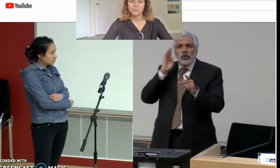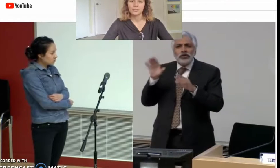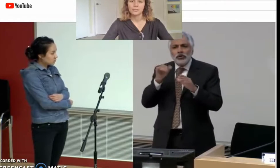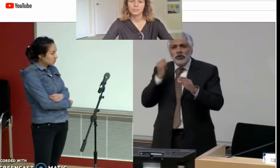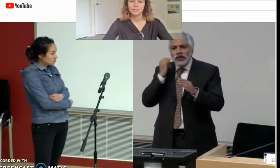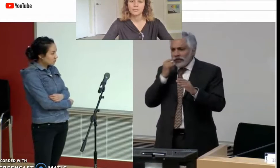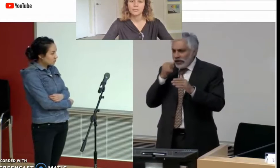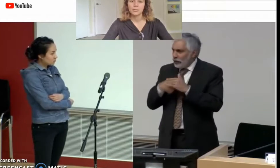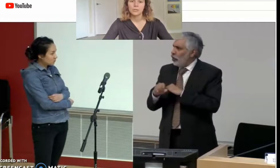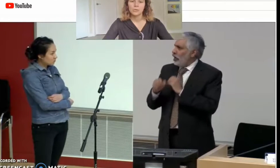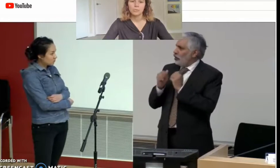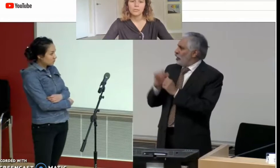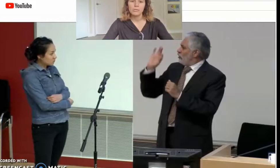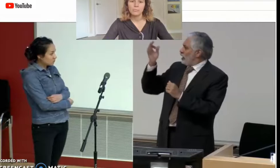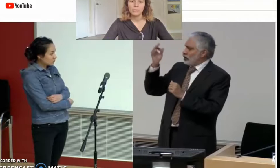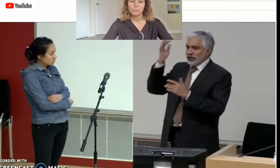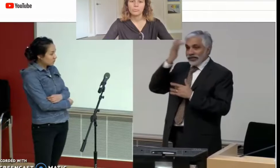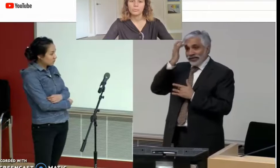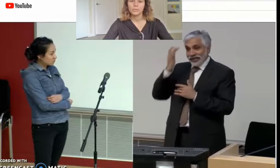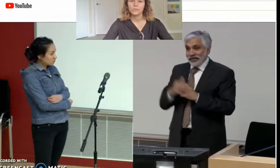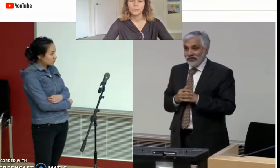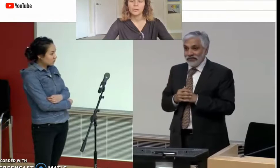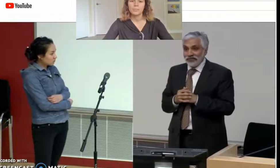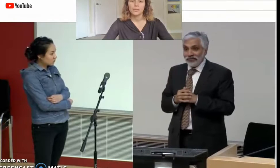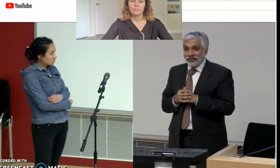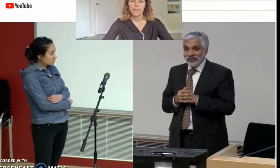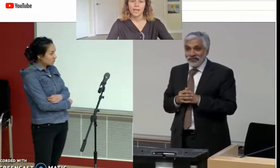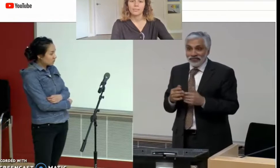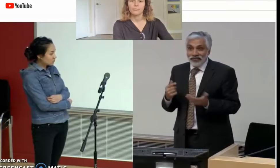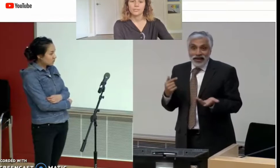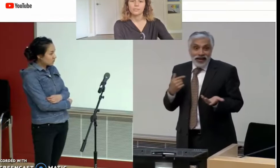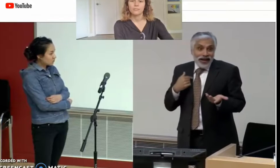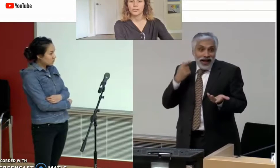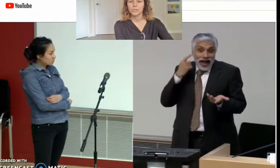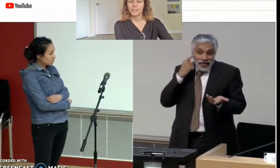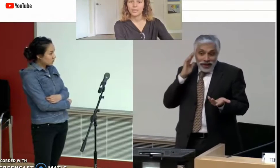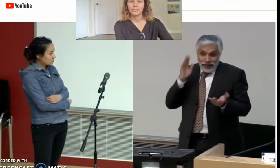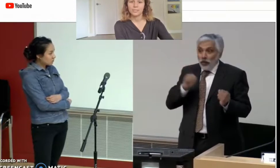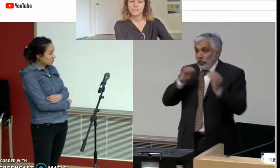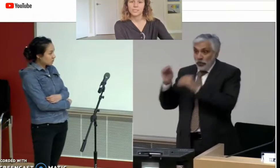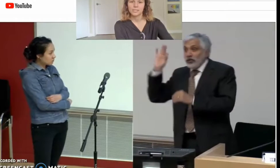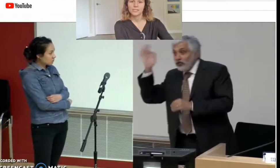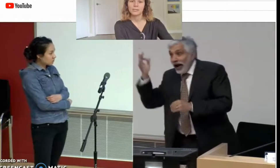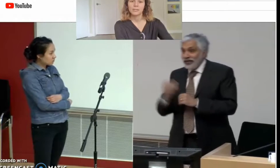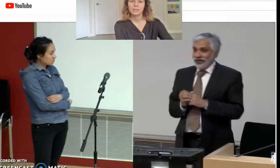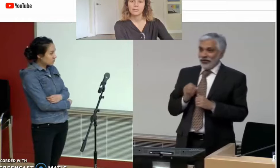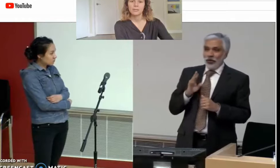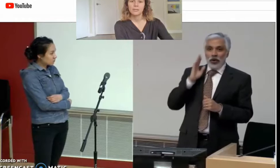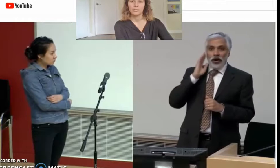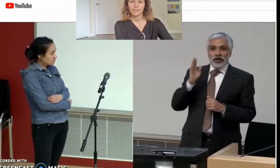struggle. What do you think most people would do if if their child had the French sickness? I think